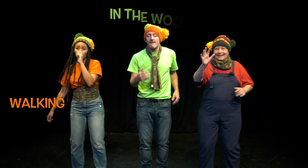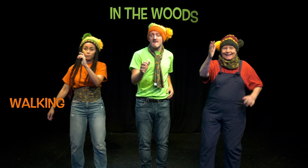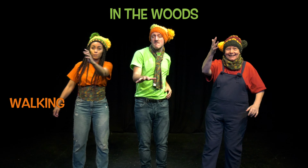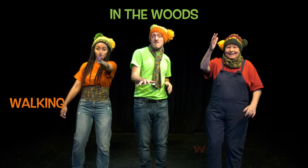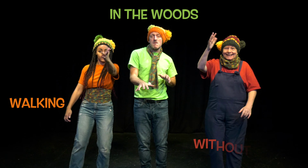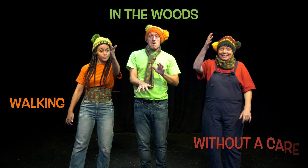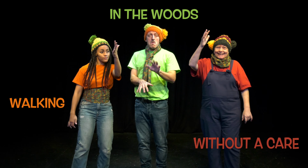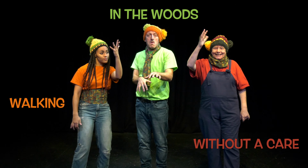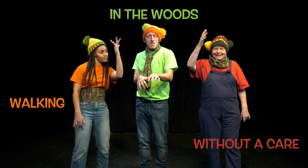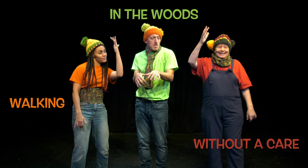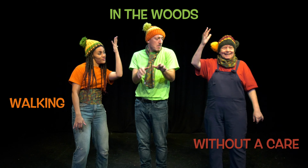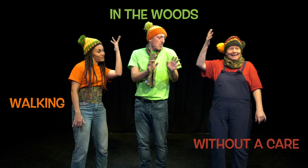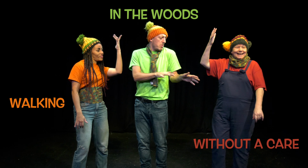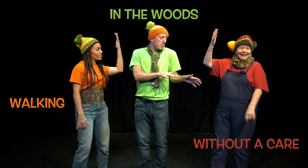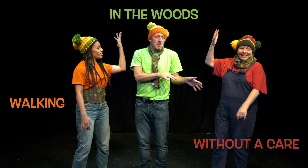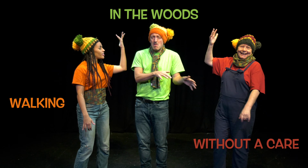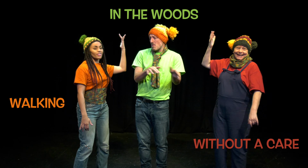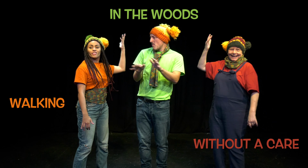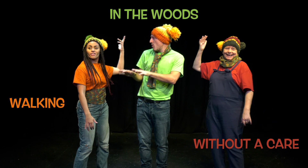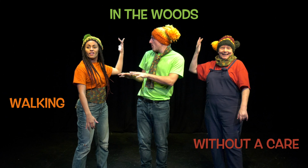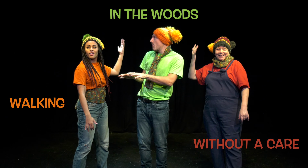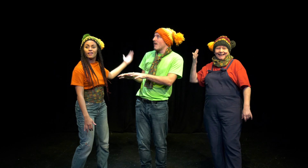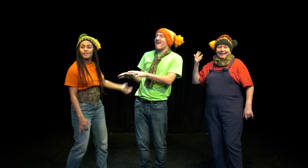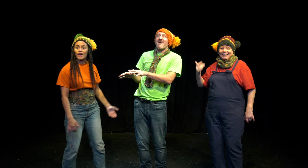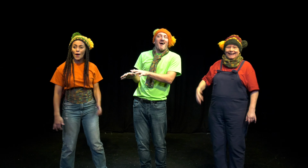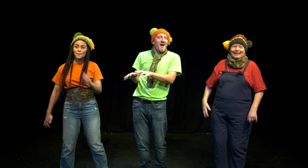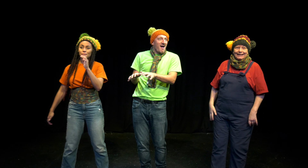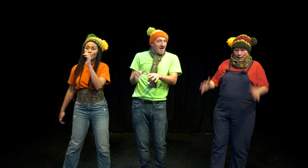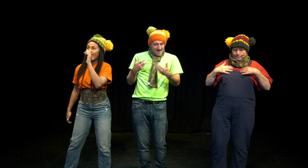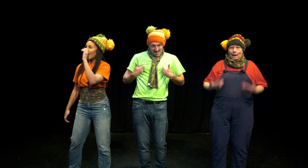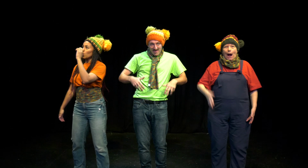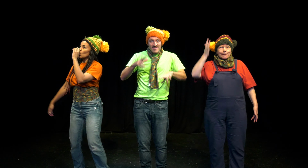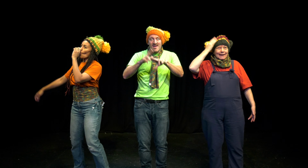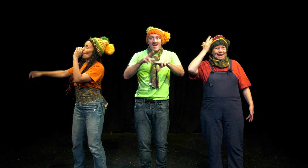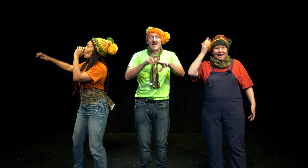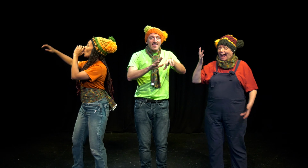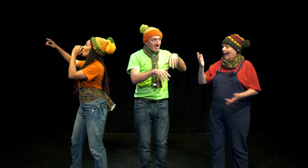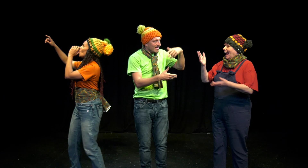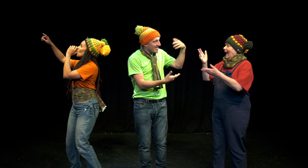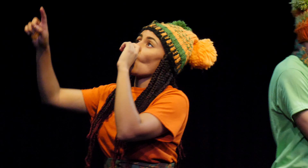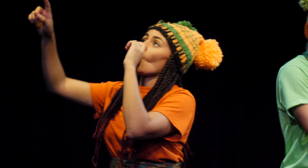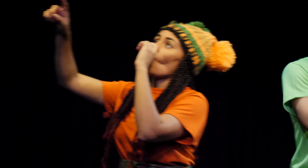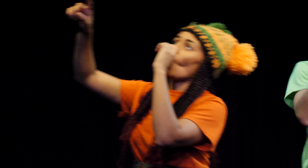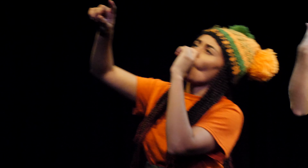in the woods without a care, Daddy, Mommy and Baby